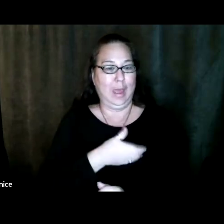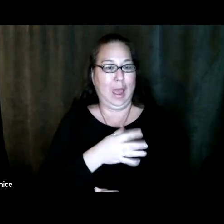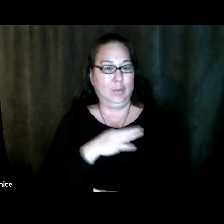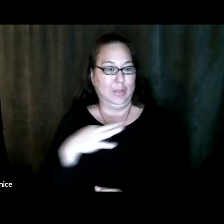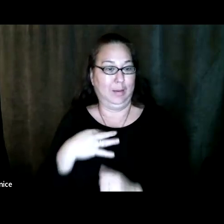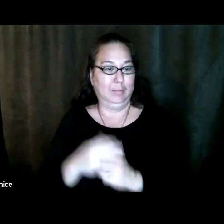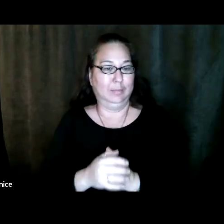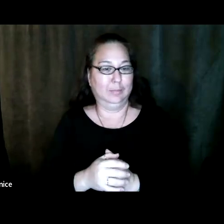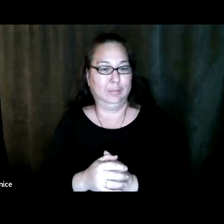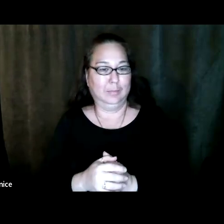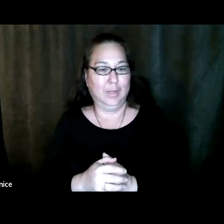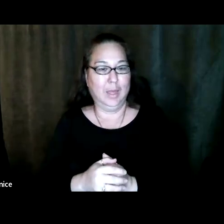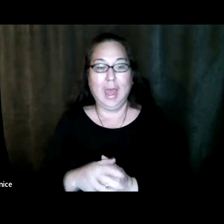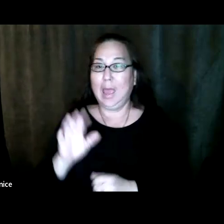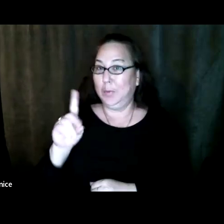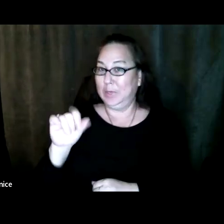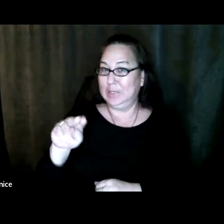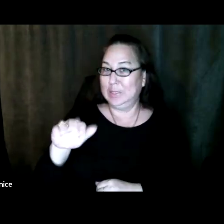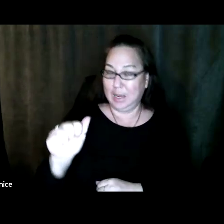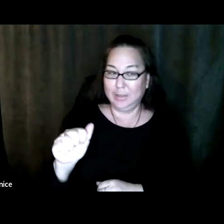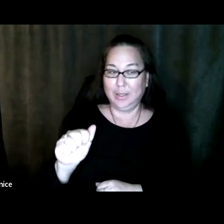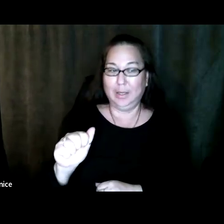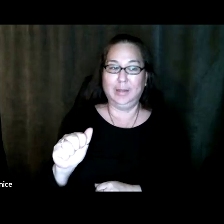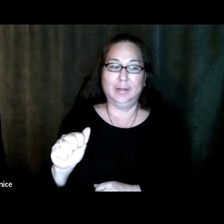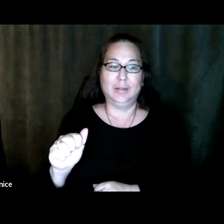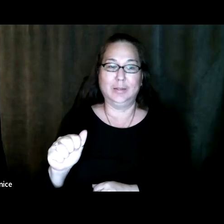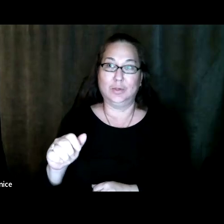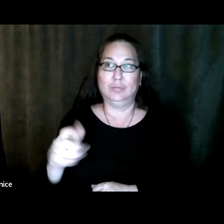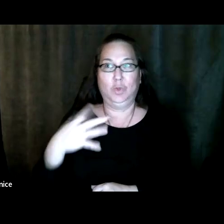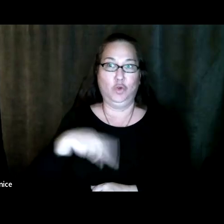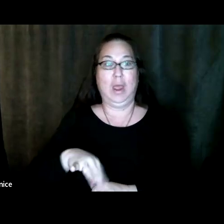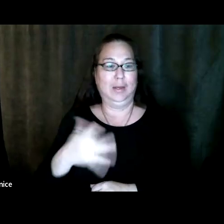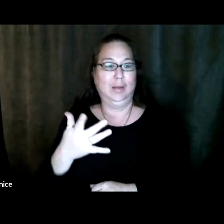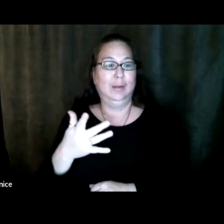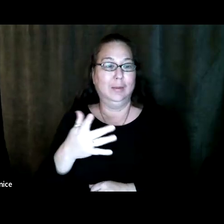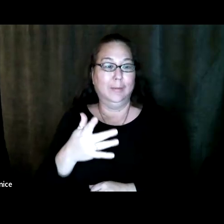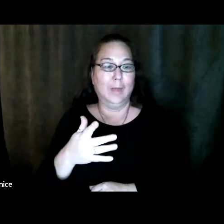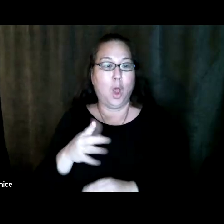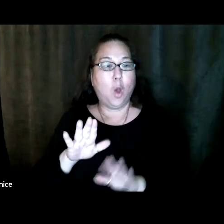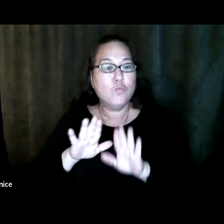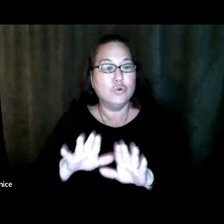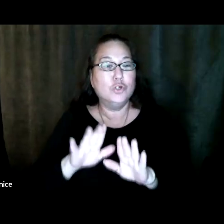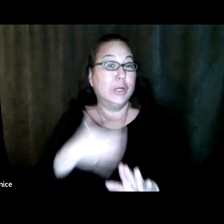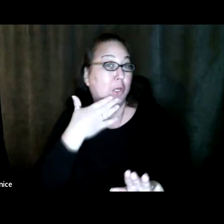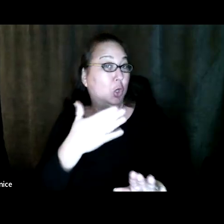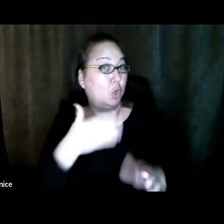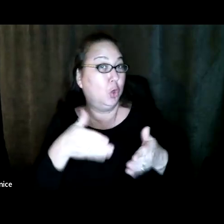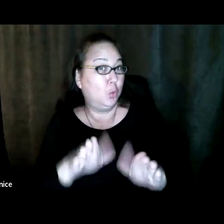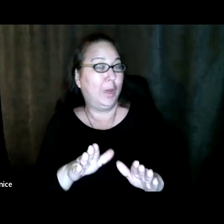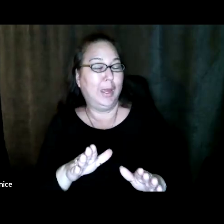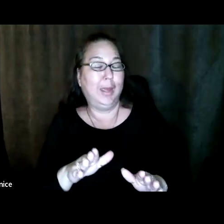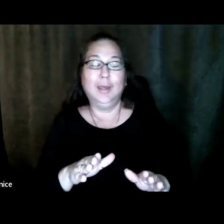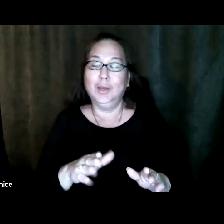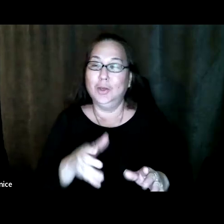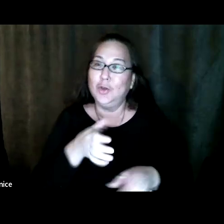pushing in a good way to think differently is so important at the district level for us to receive. And